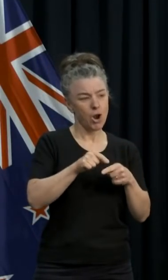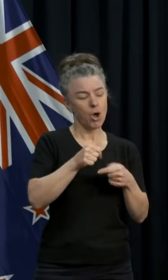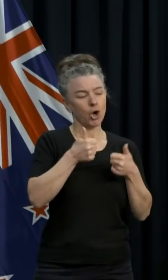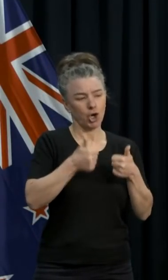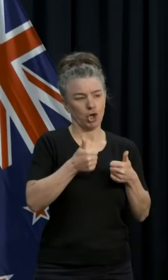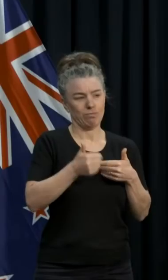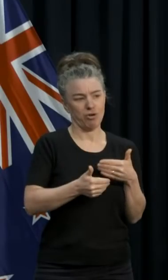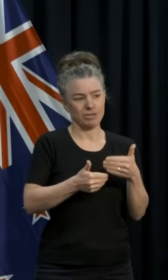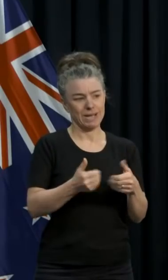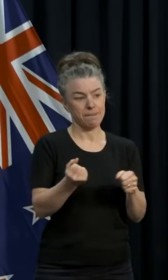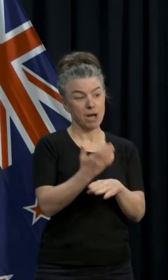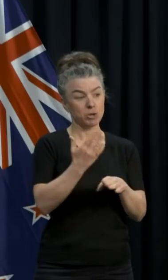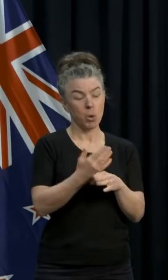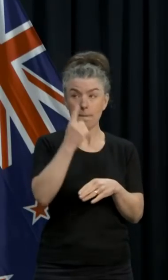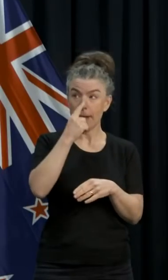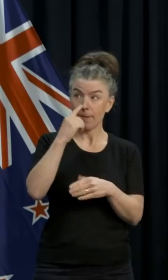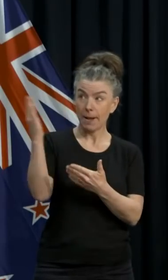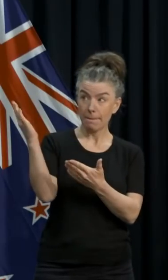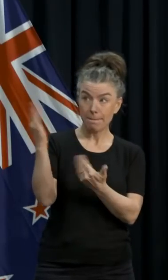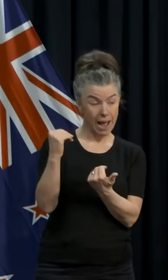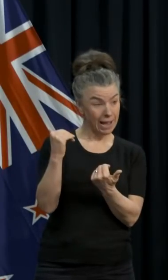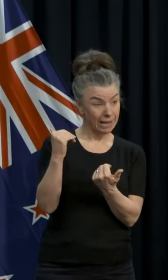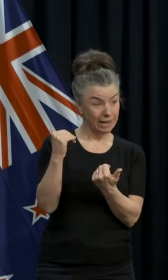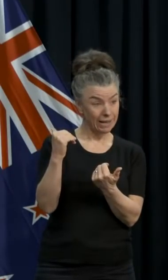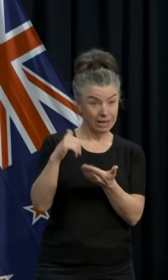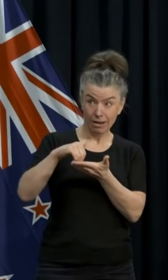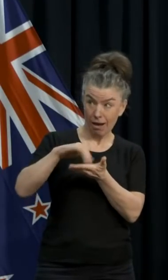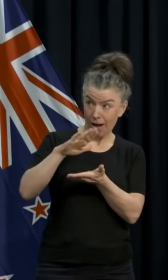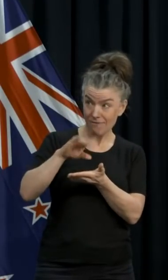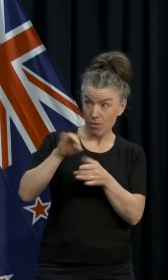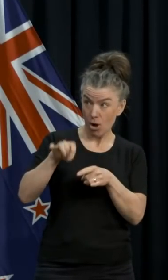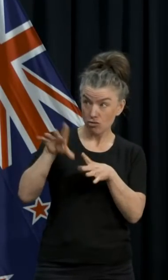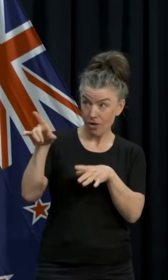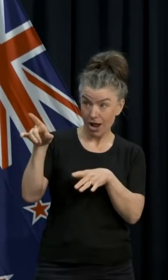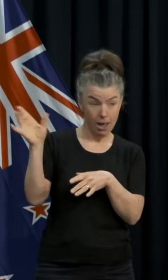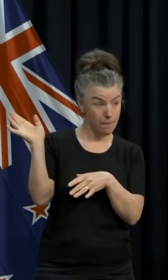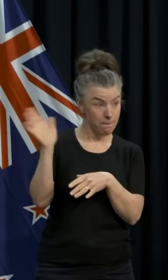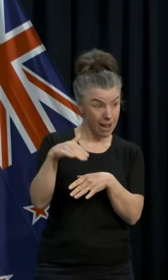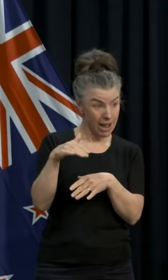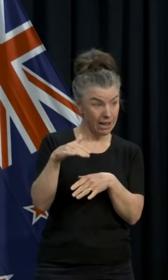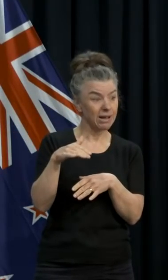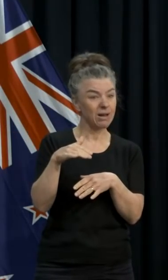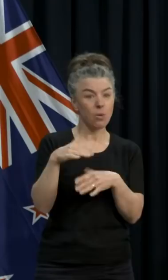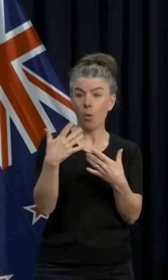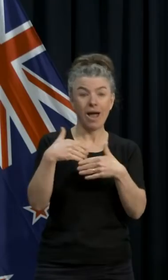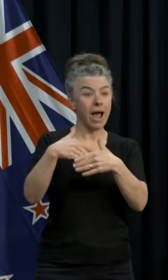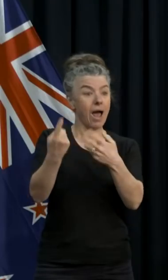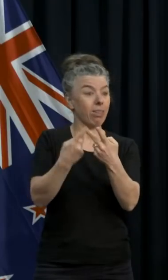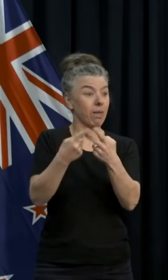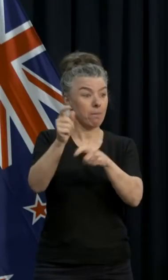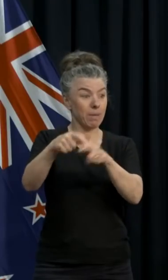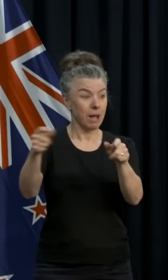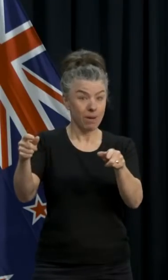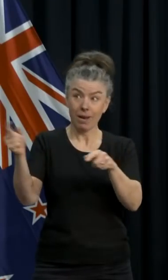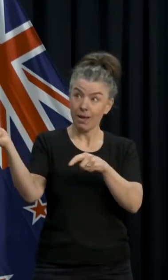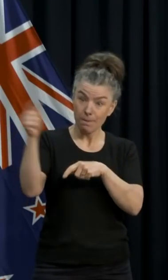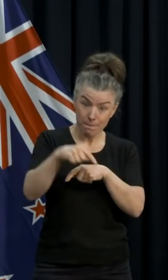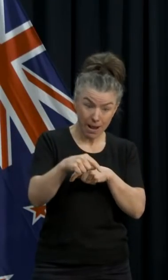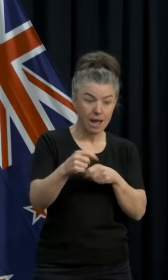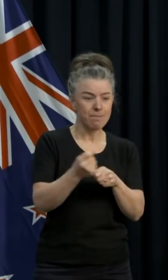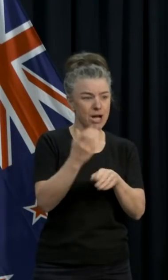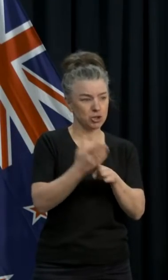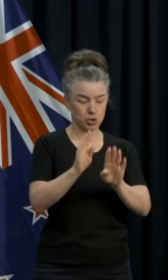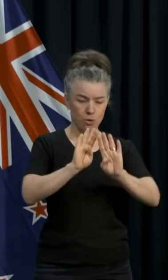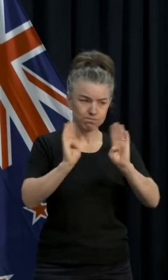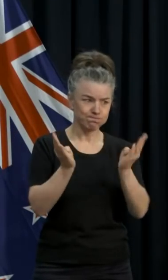steps to ensure that those who are returning to New Zealand are doing their bit by doing their 14 days of isolation,